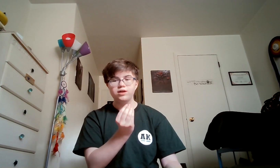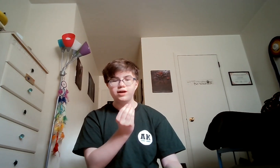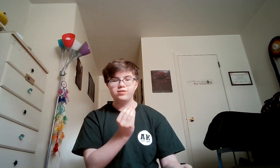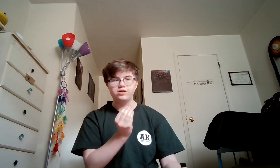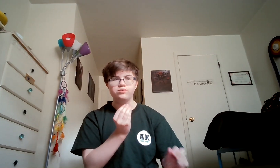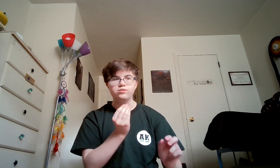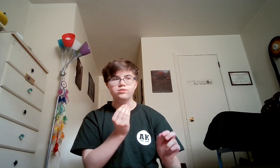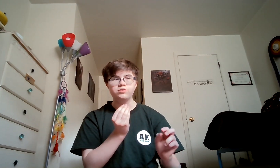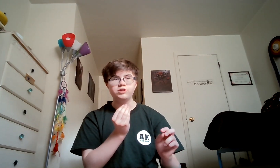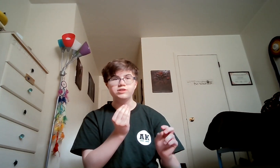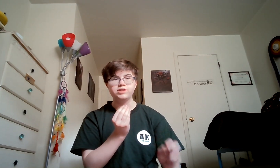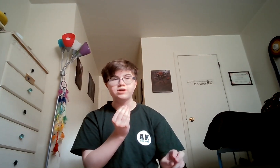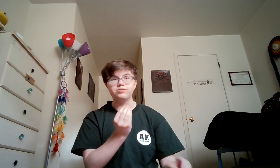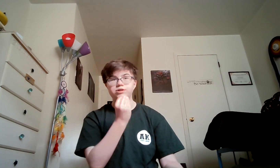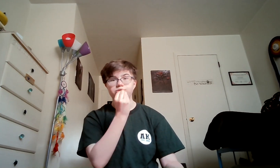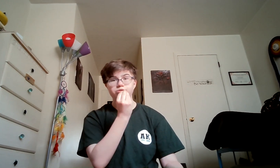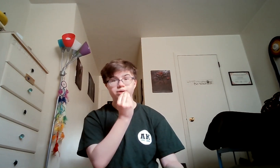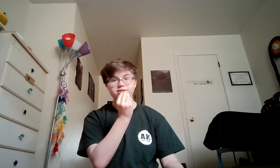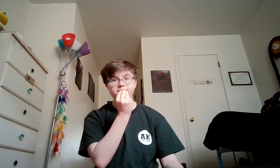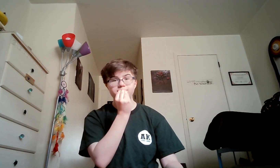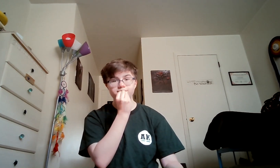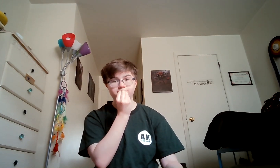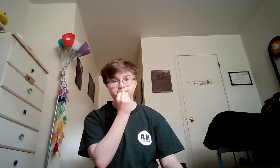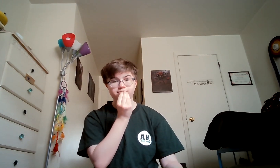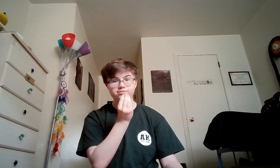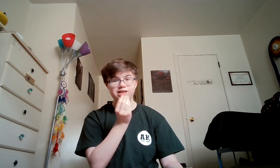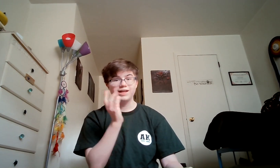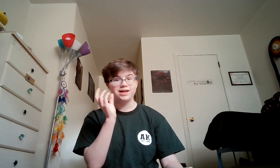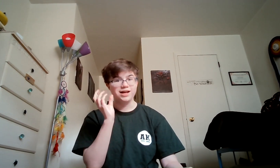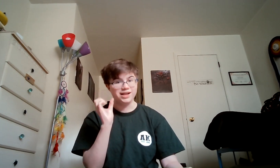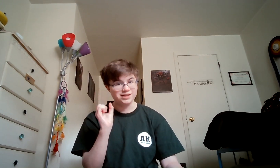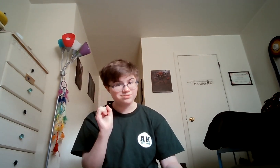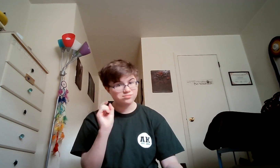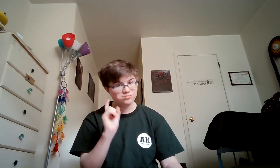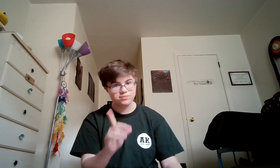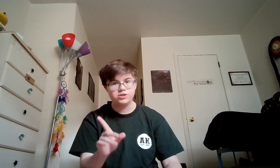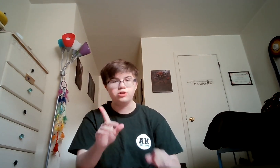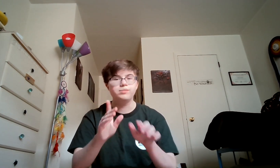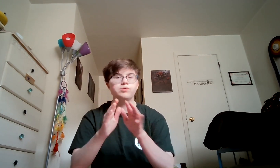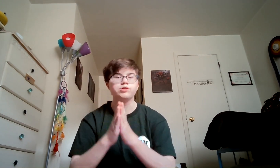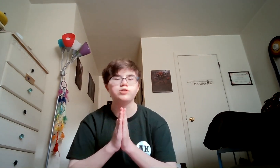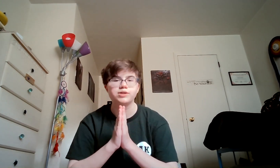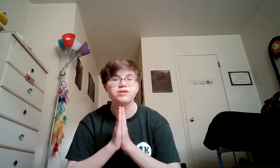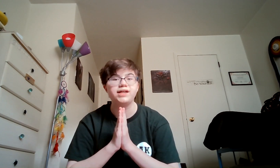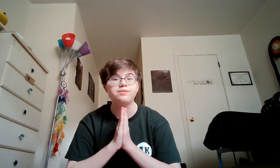And then the second one you do it twice. And I don't remember which one's which right now.